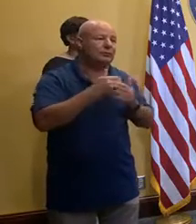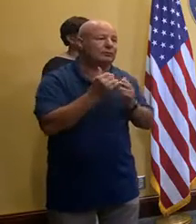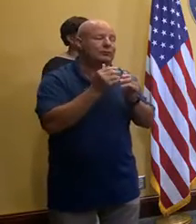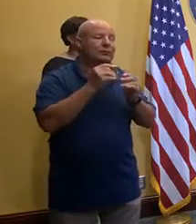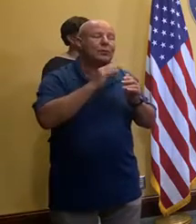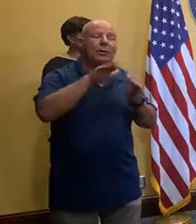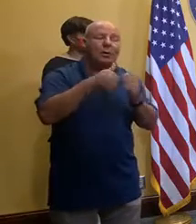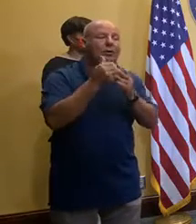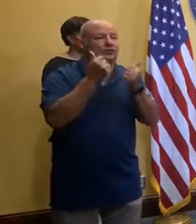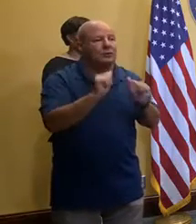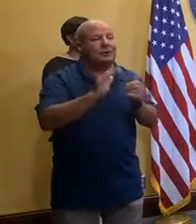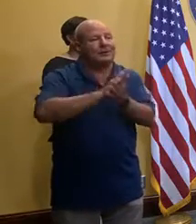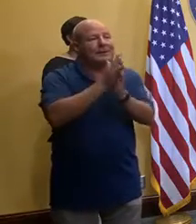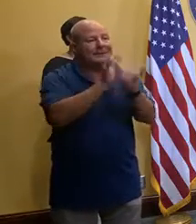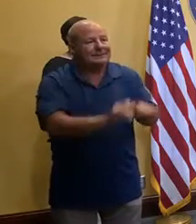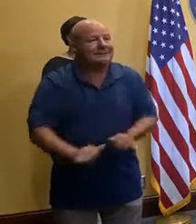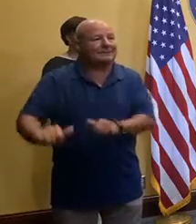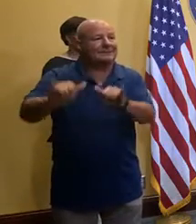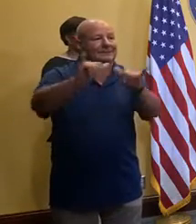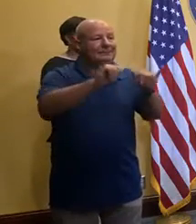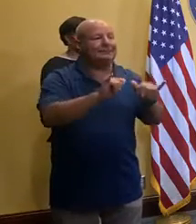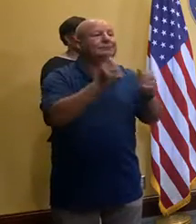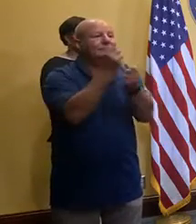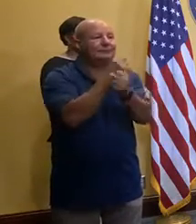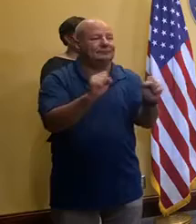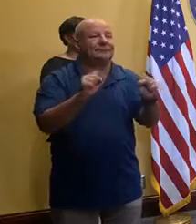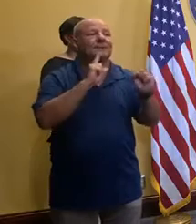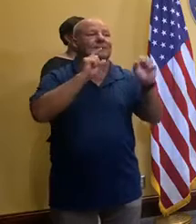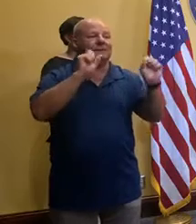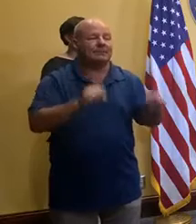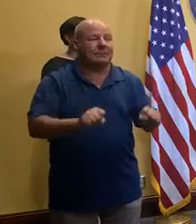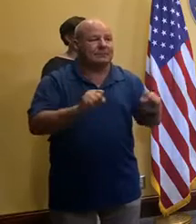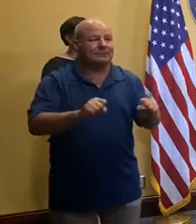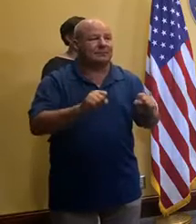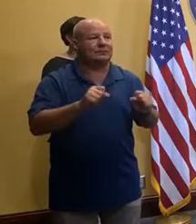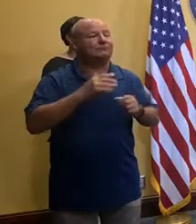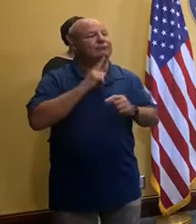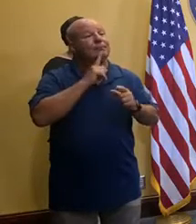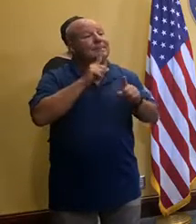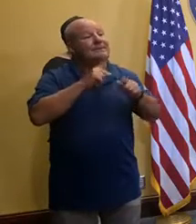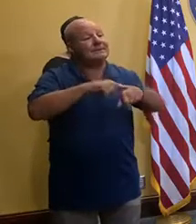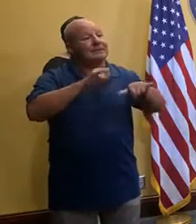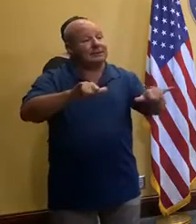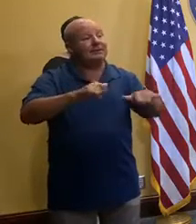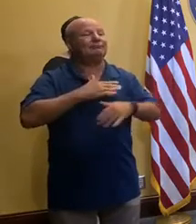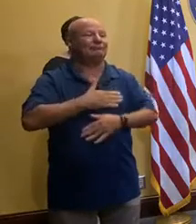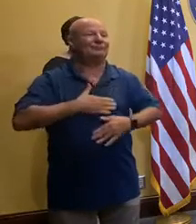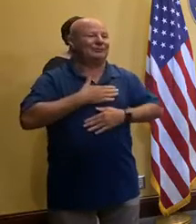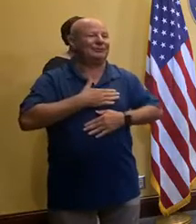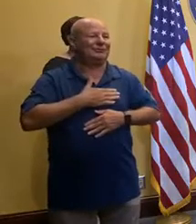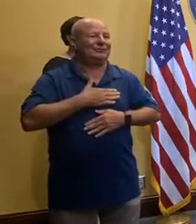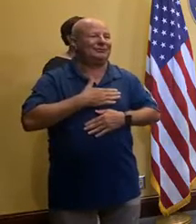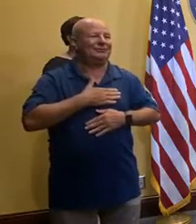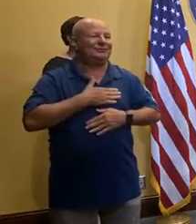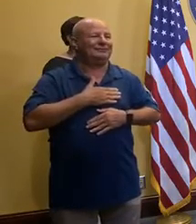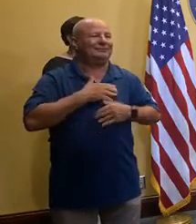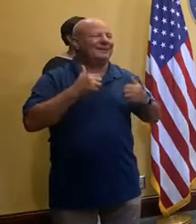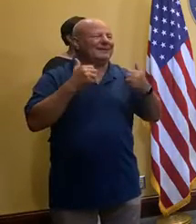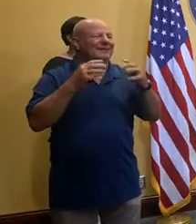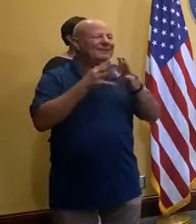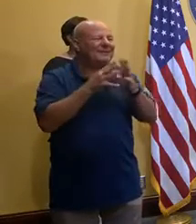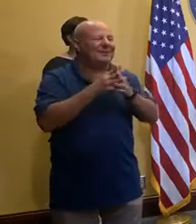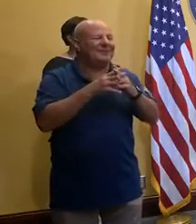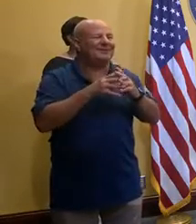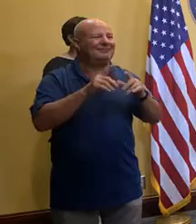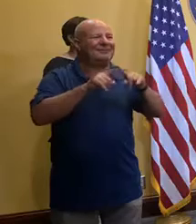consistent and as safe as we possibly can be while enjoying the recreation that we love. I recognize with everybody